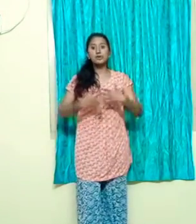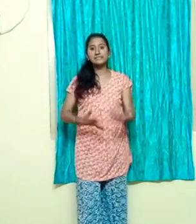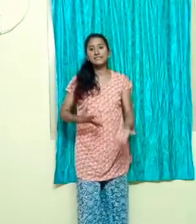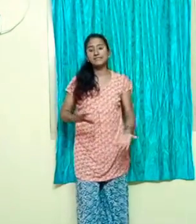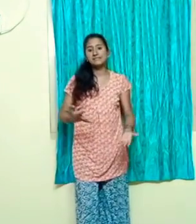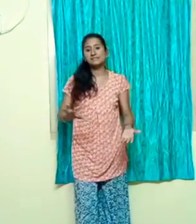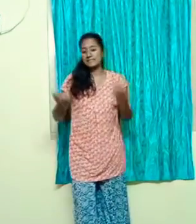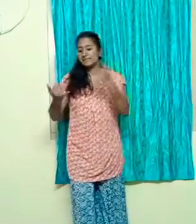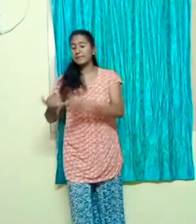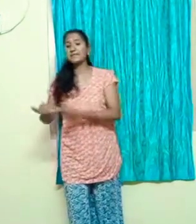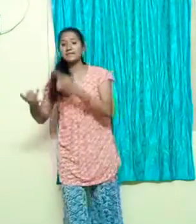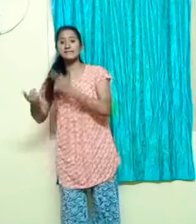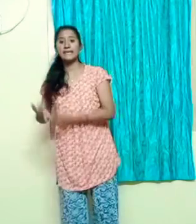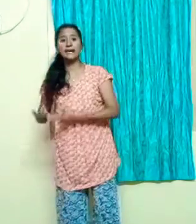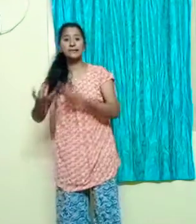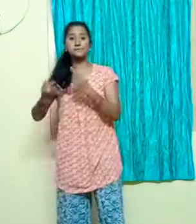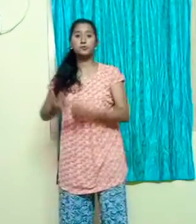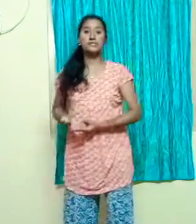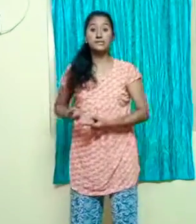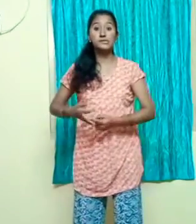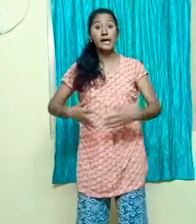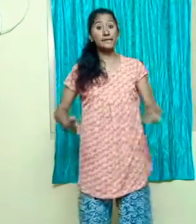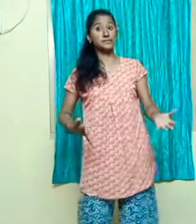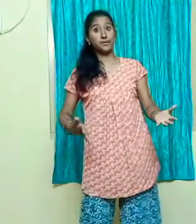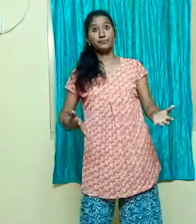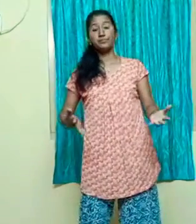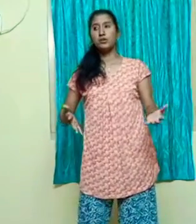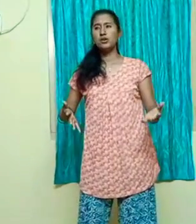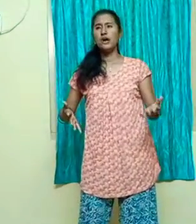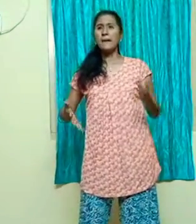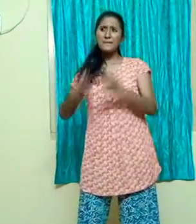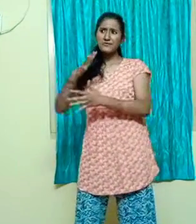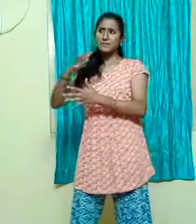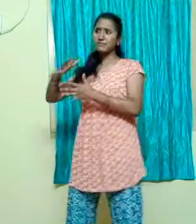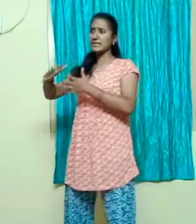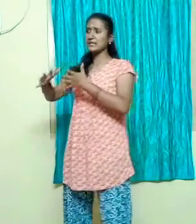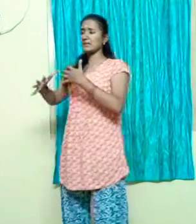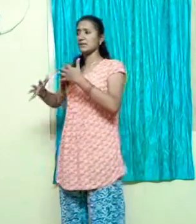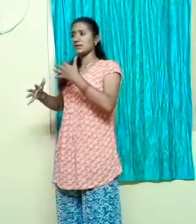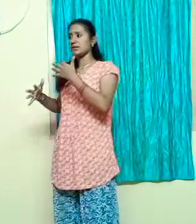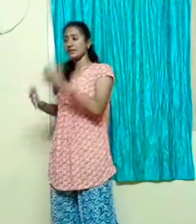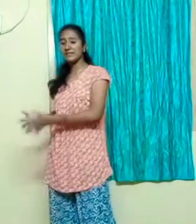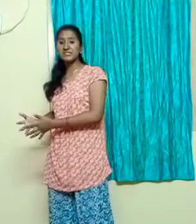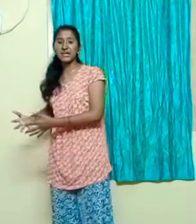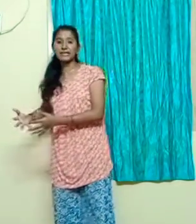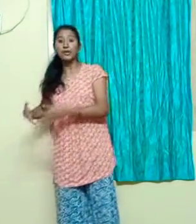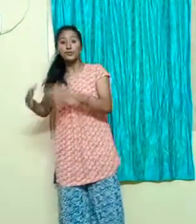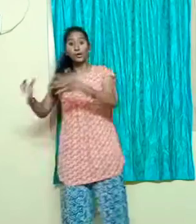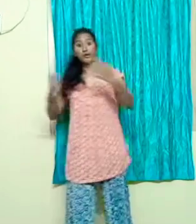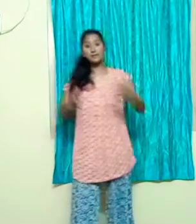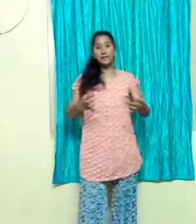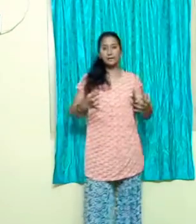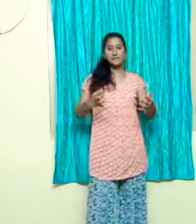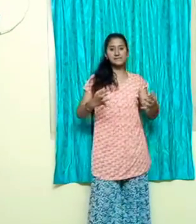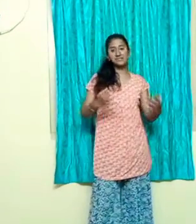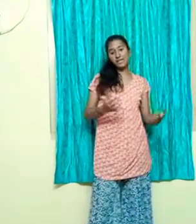costly devices such as printers, scanners, projectors, etc. Apart from the device sharing, they also help us in